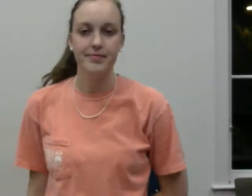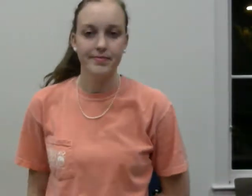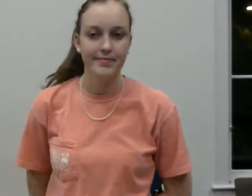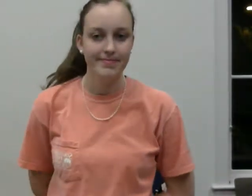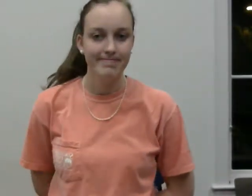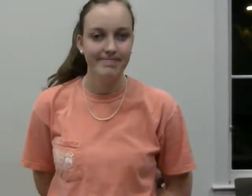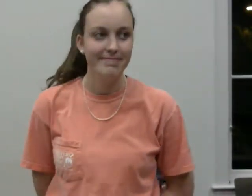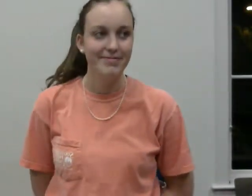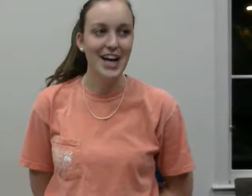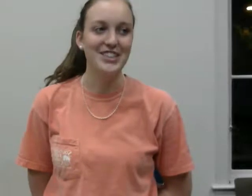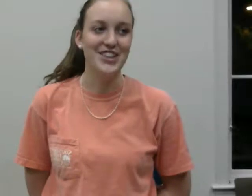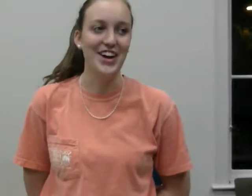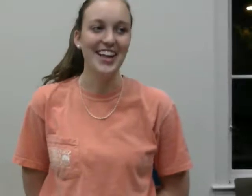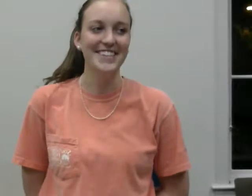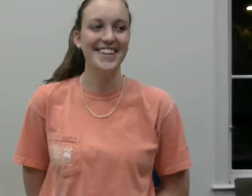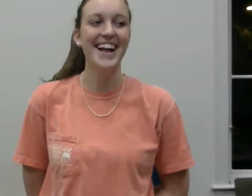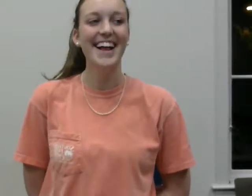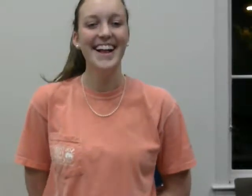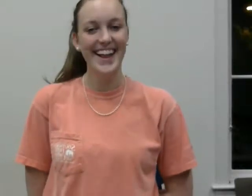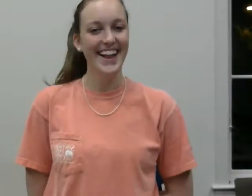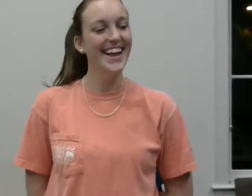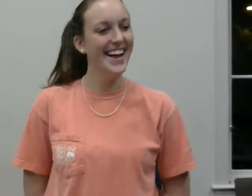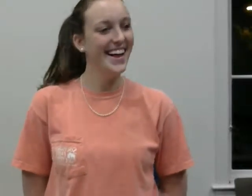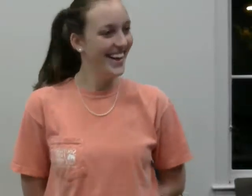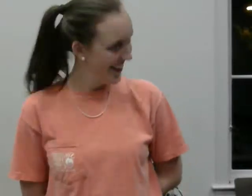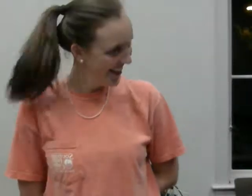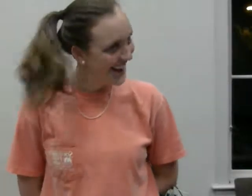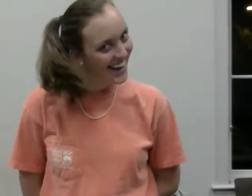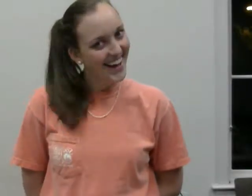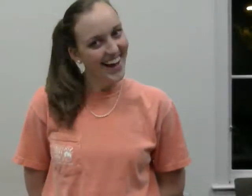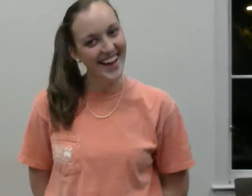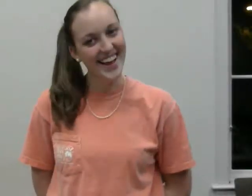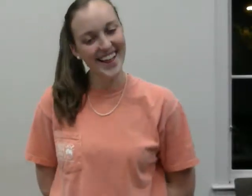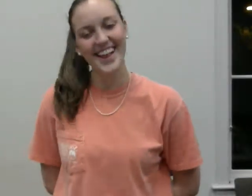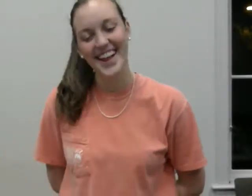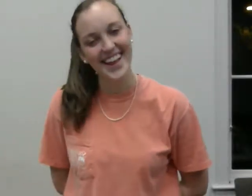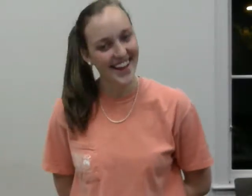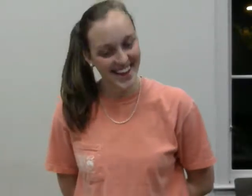It's loading. That's good. It's got the circle going.